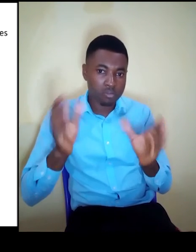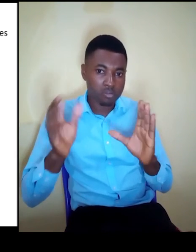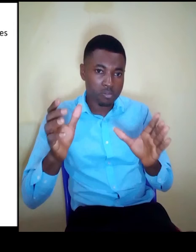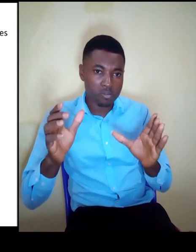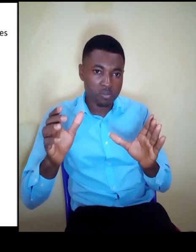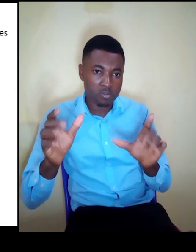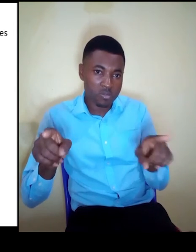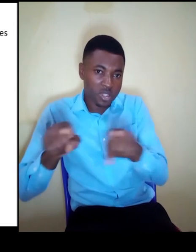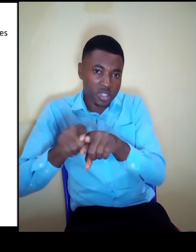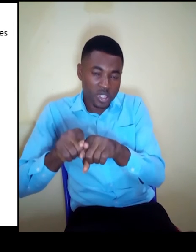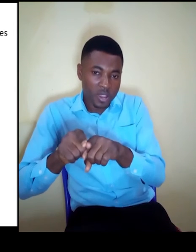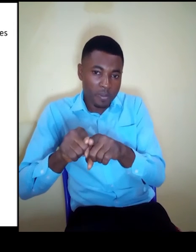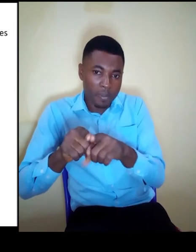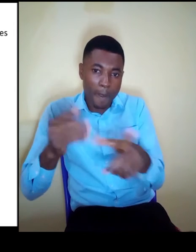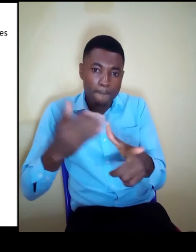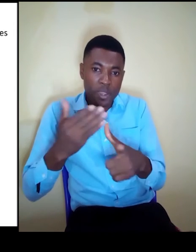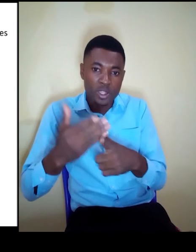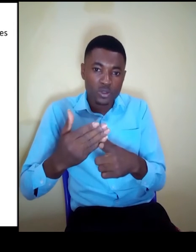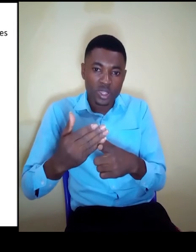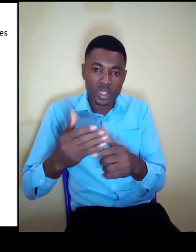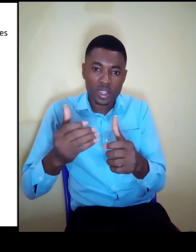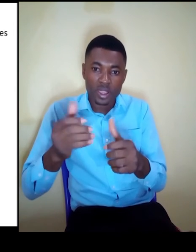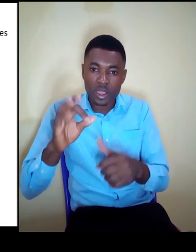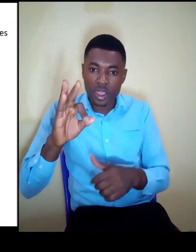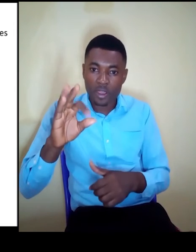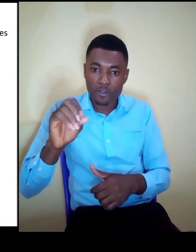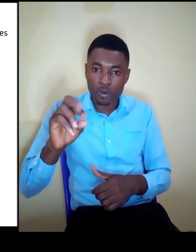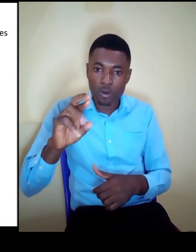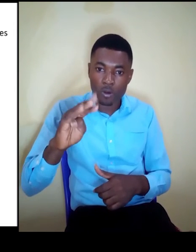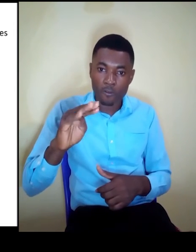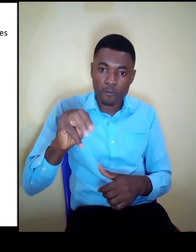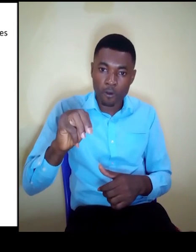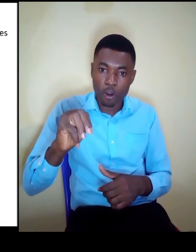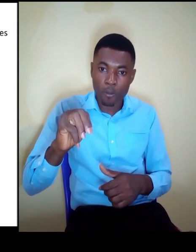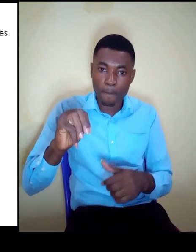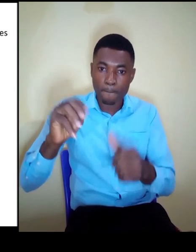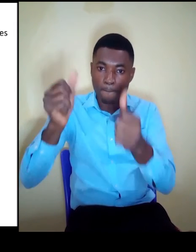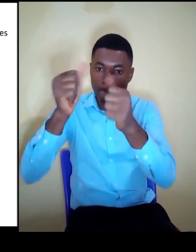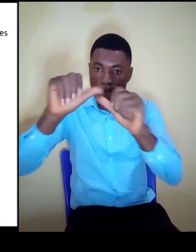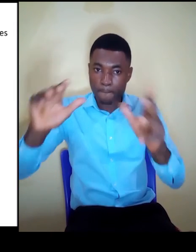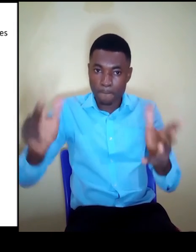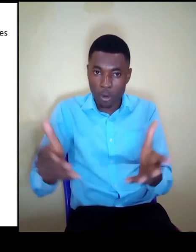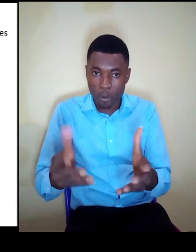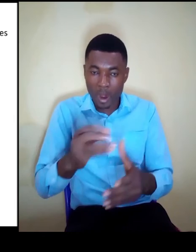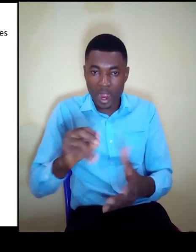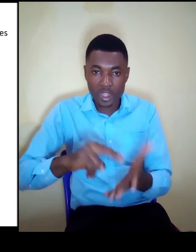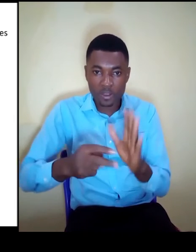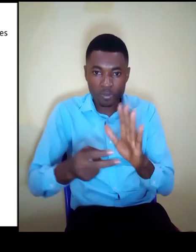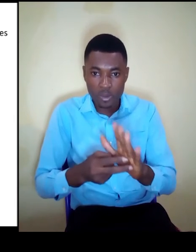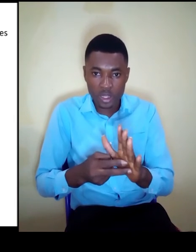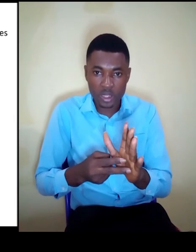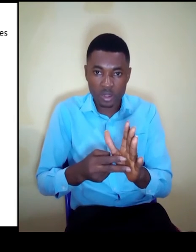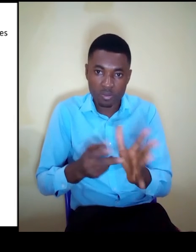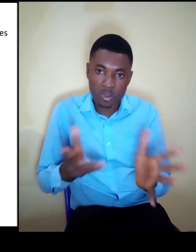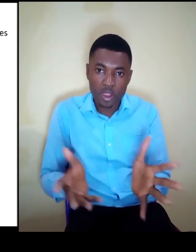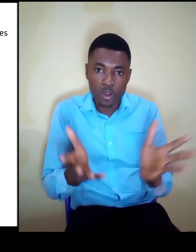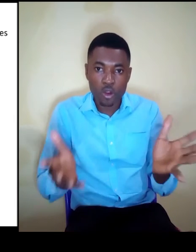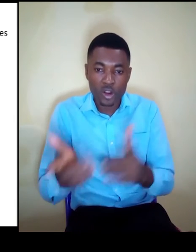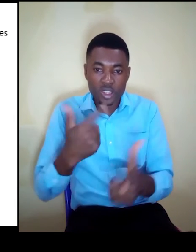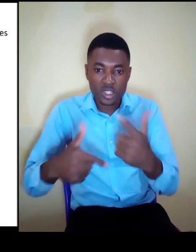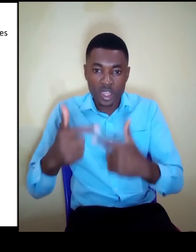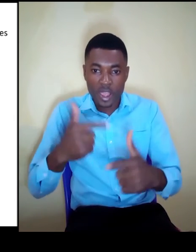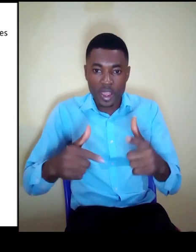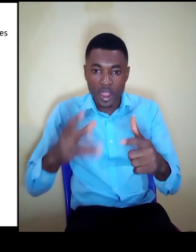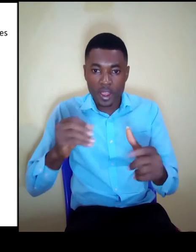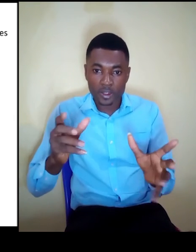meaning associated to the sign motivates similarities between signers and gesturers. And as we've already indicated, gestures